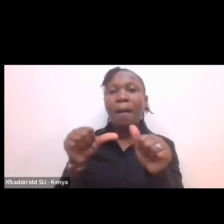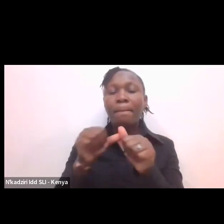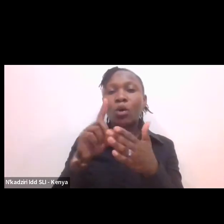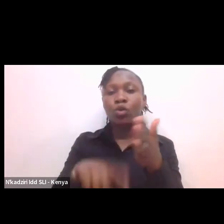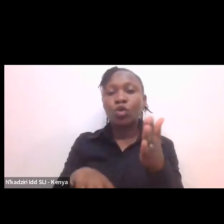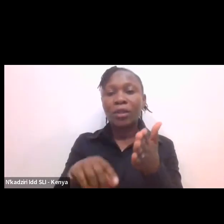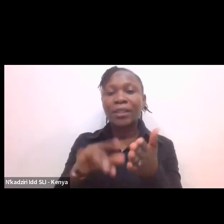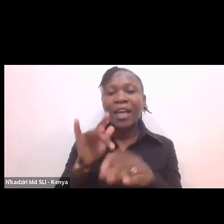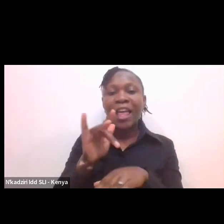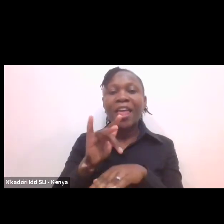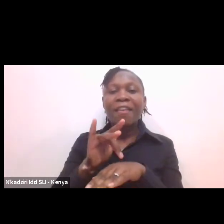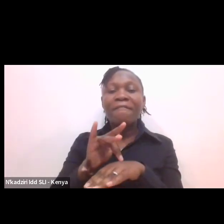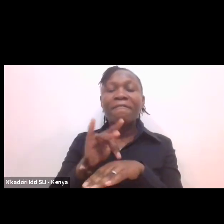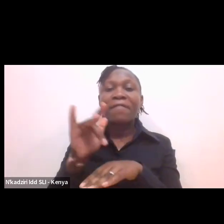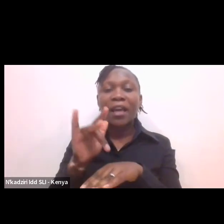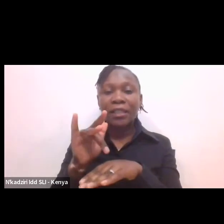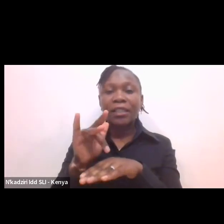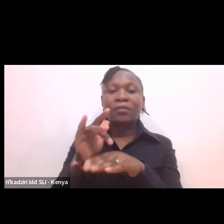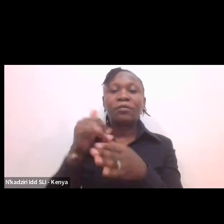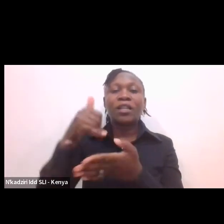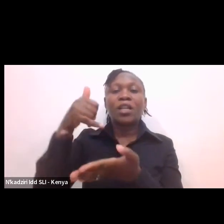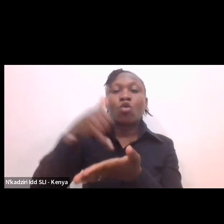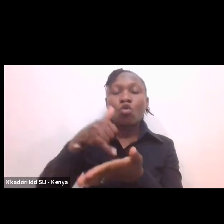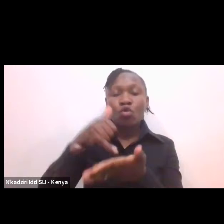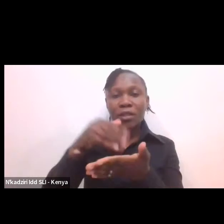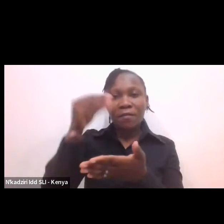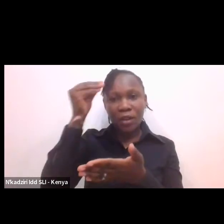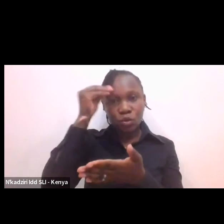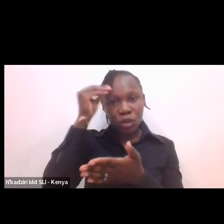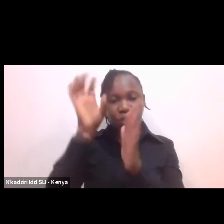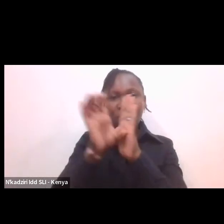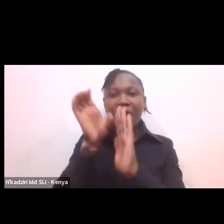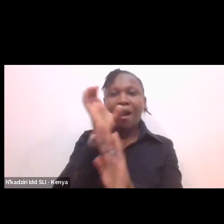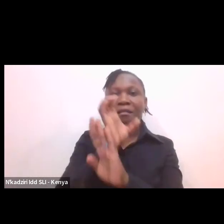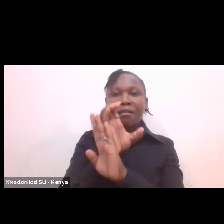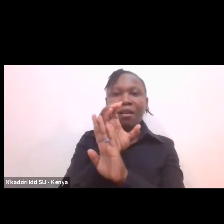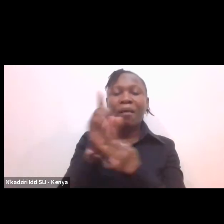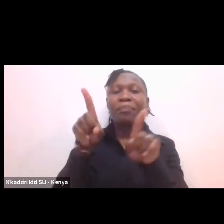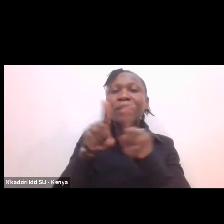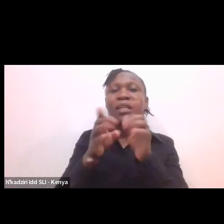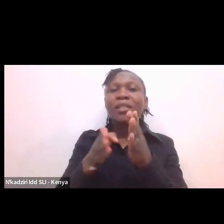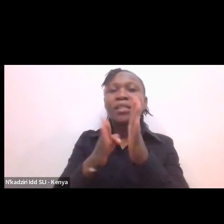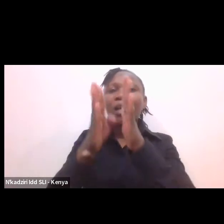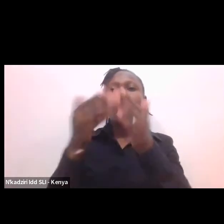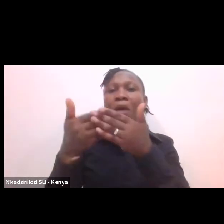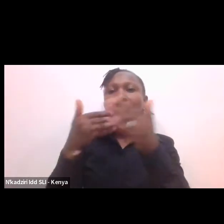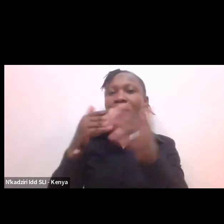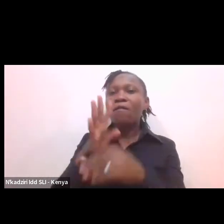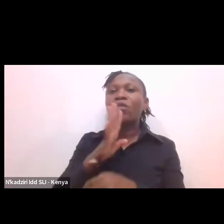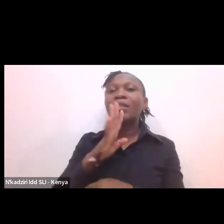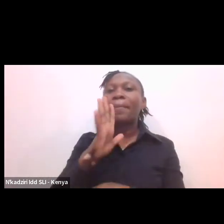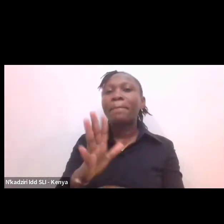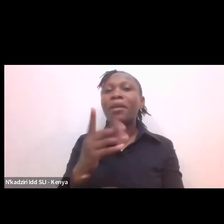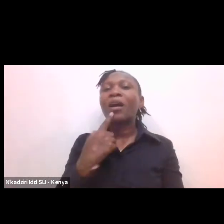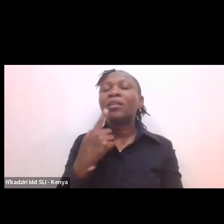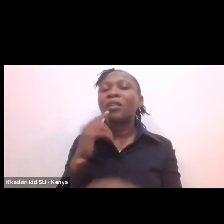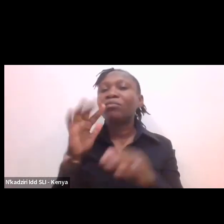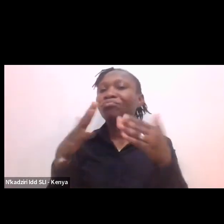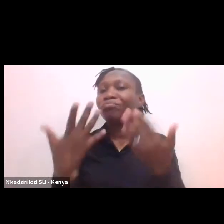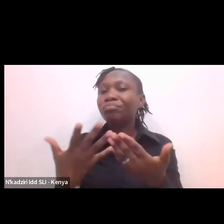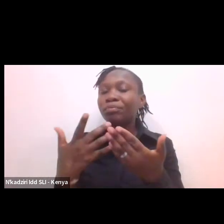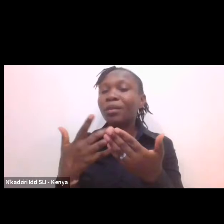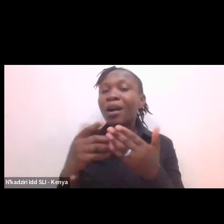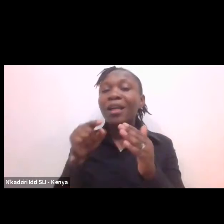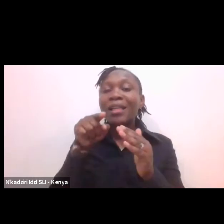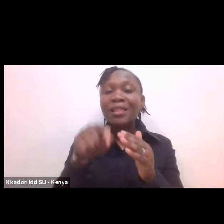inclusive education curriculum. And just as the last speaker addressed policies, this next speaker's curriculum is going to